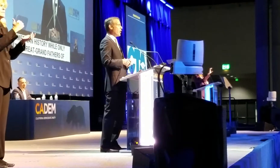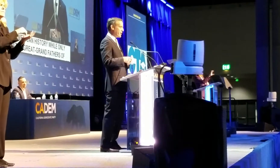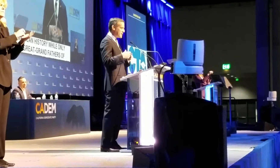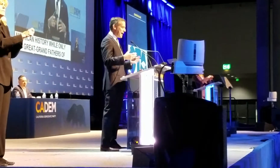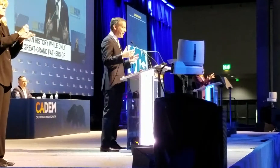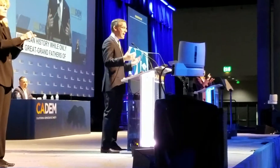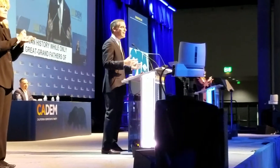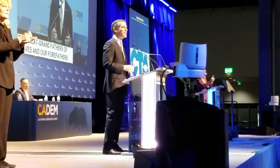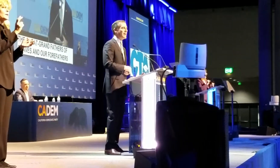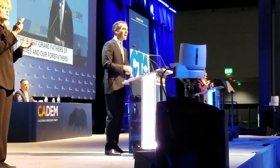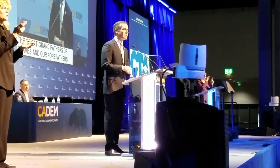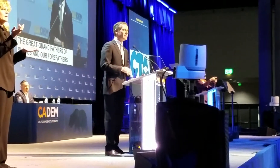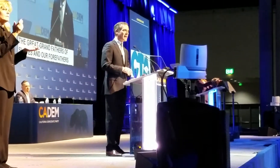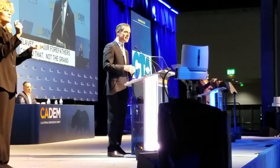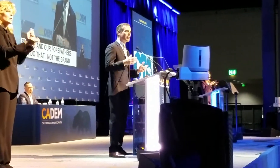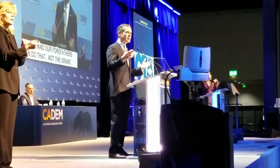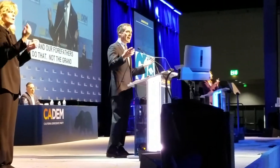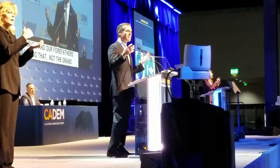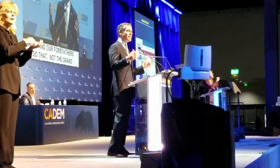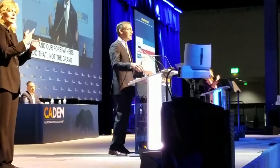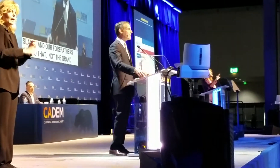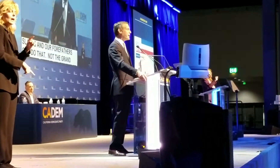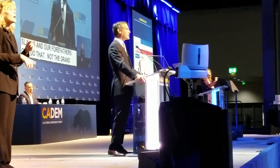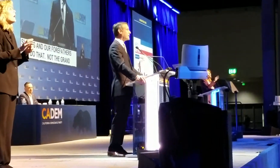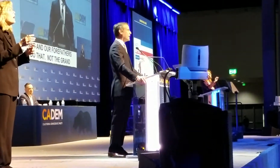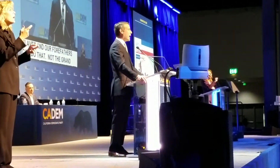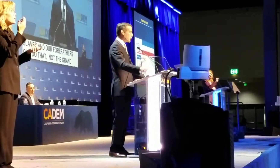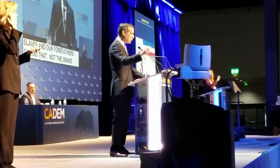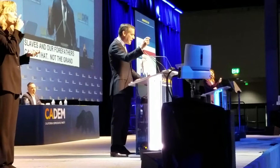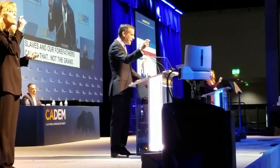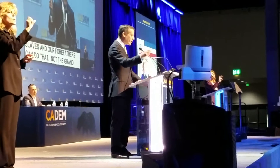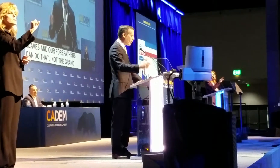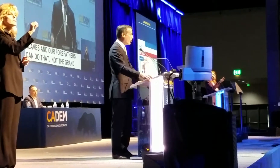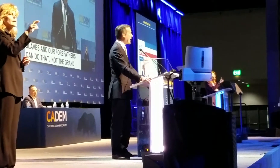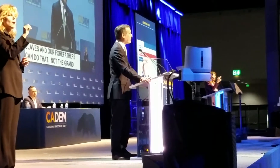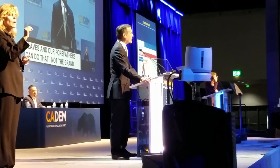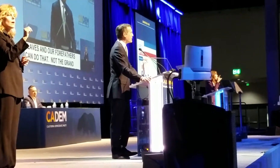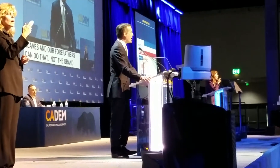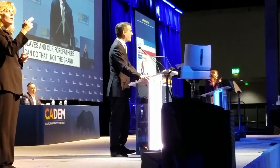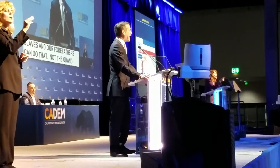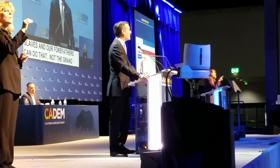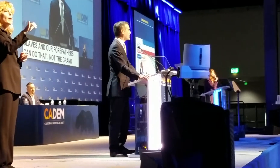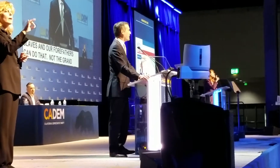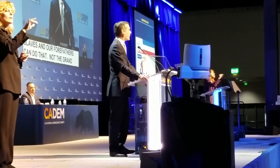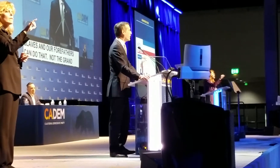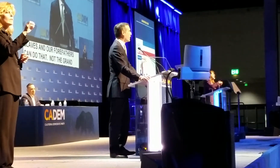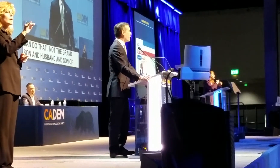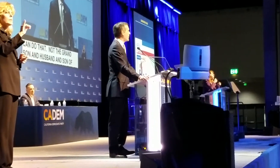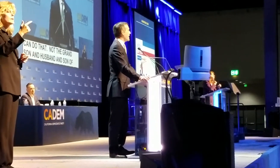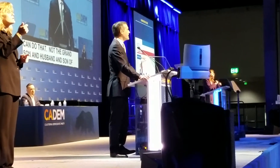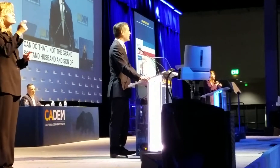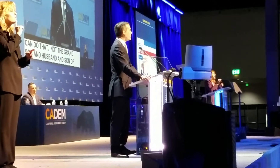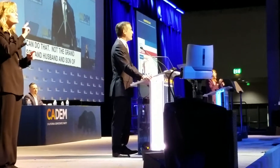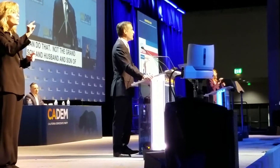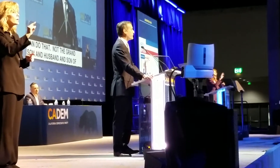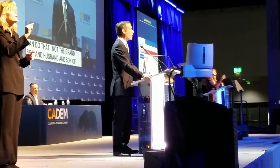corner where Sarah Mae Fleming, you guys know who Sarah Mae Fleming is? A 20-year-old African-American housekeeper who